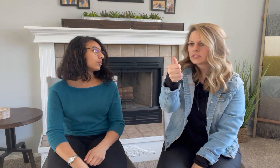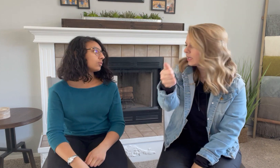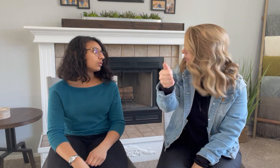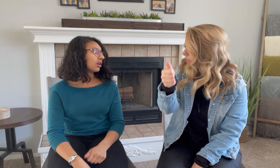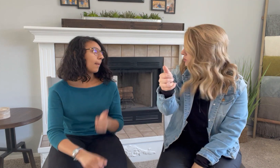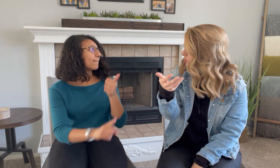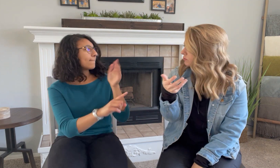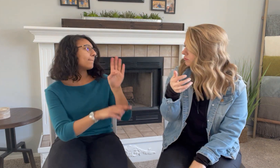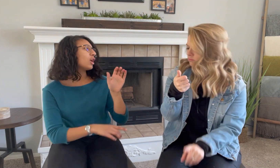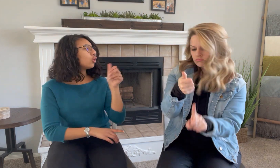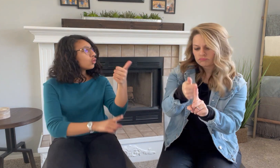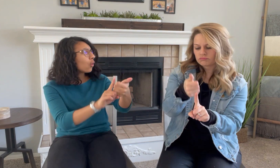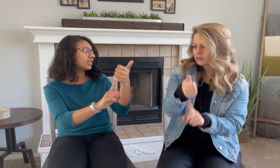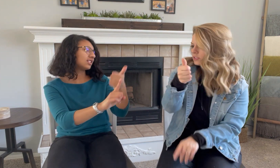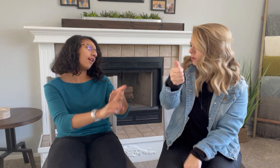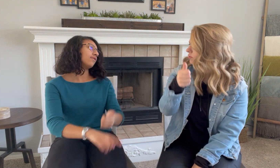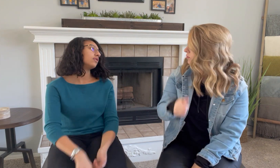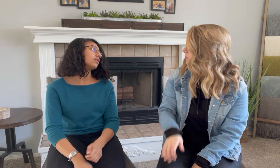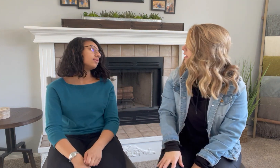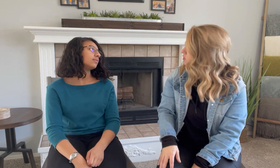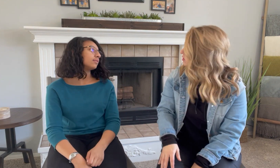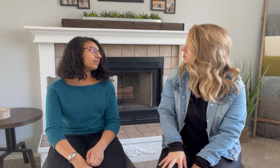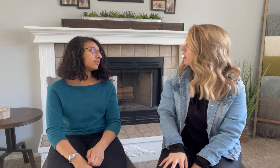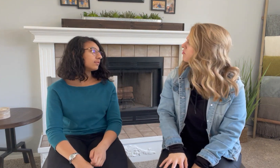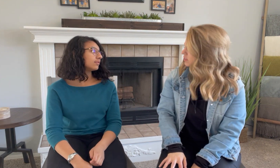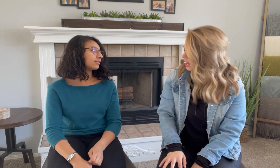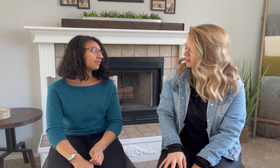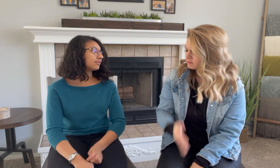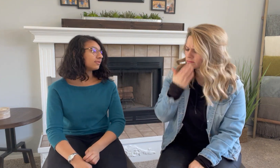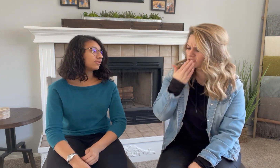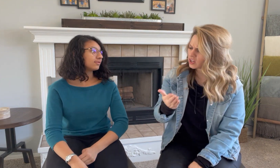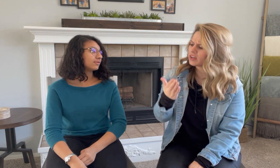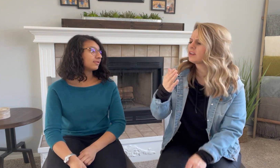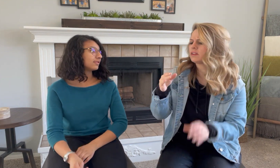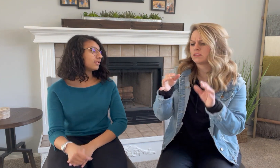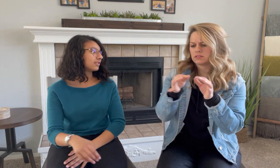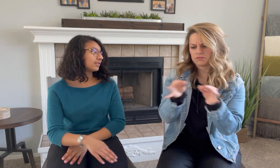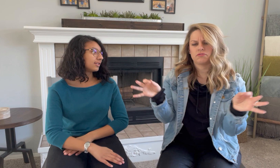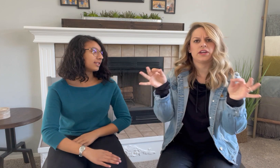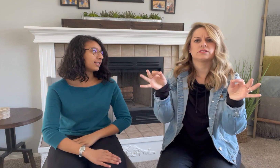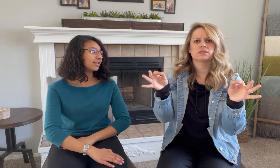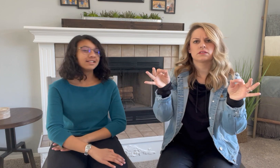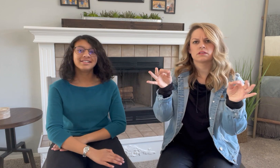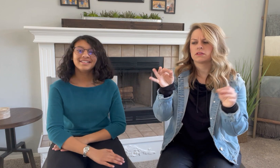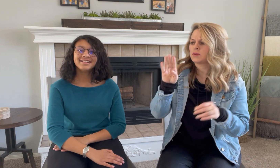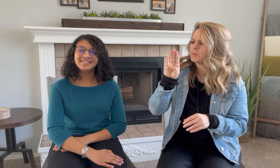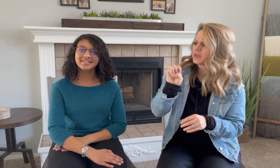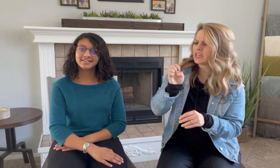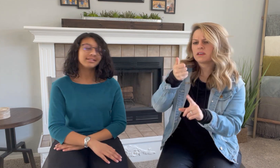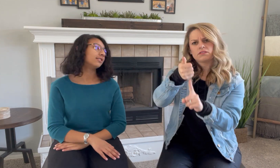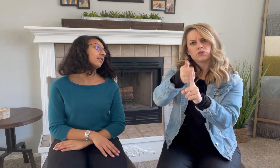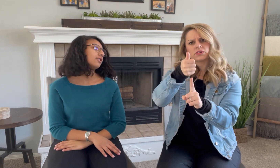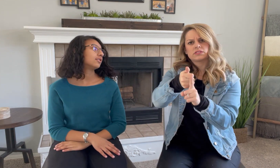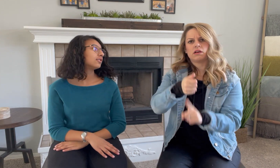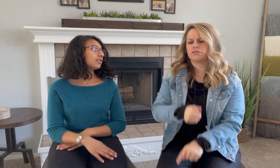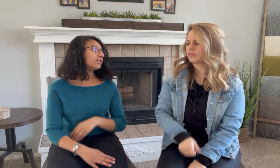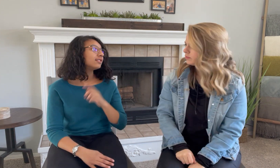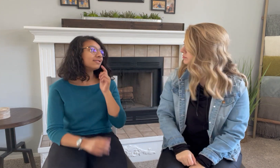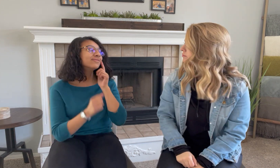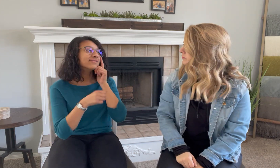sign like that too. So be yourself. Yeah, good phrase. Be yourself.